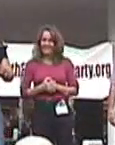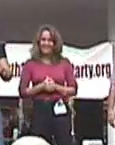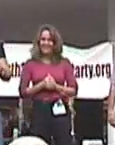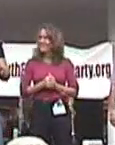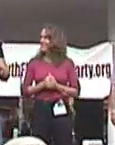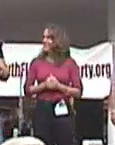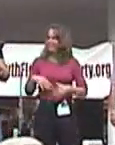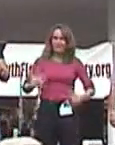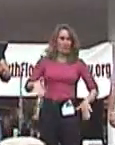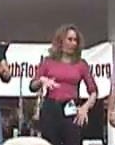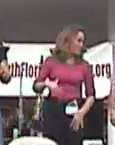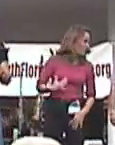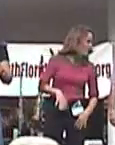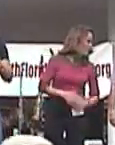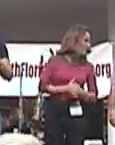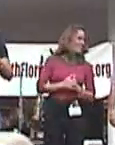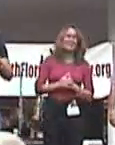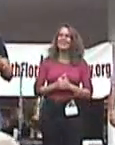Man!